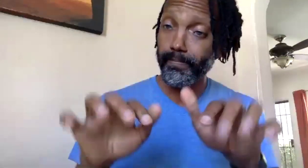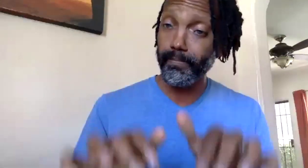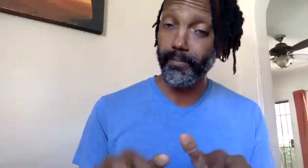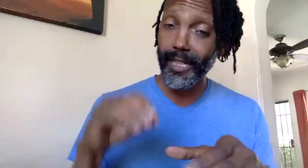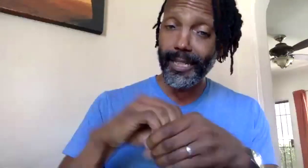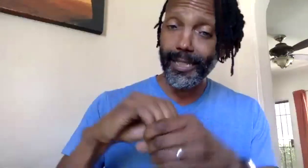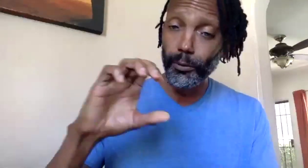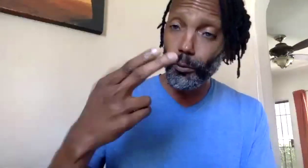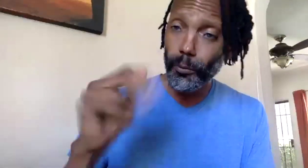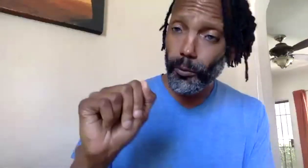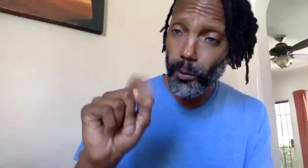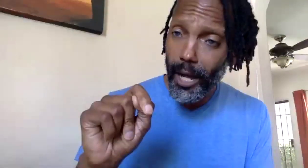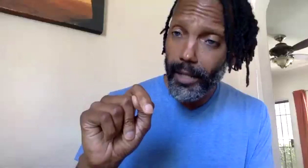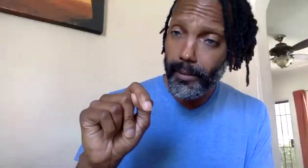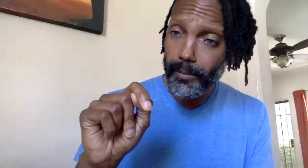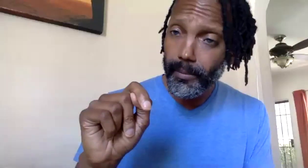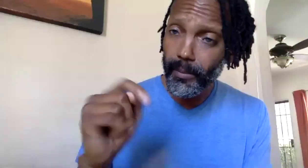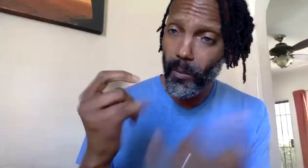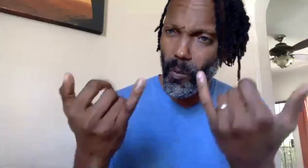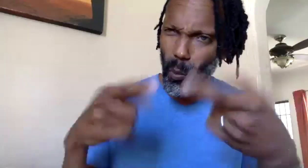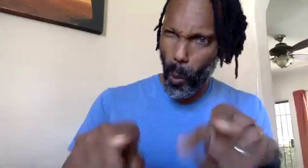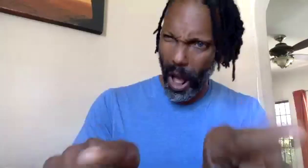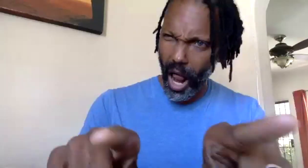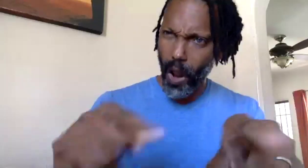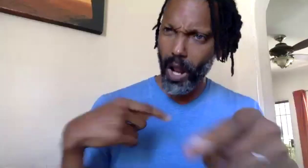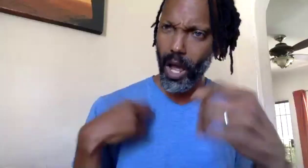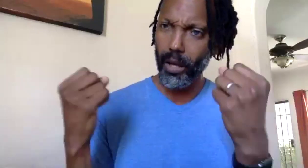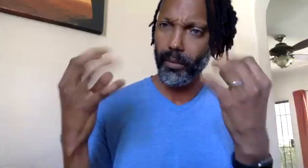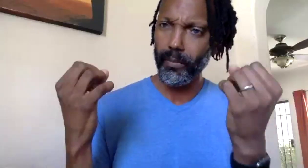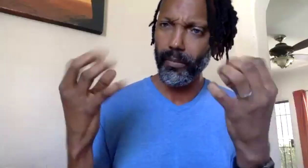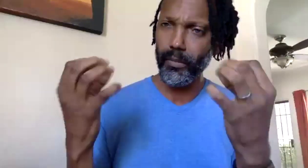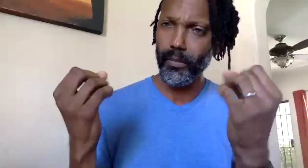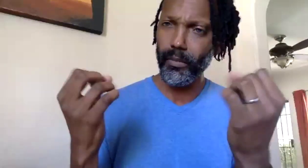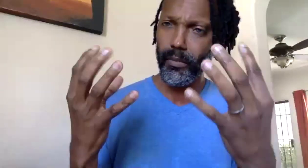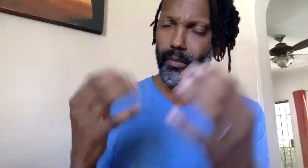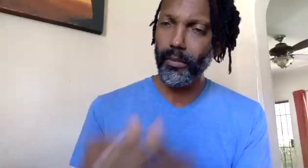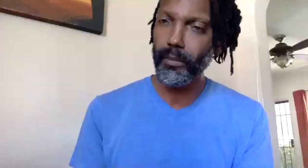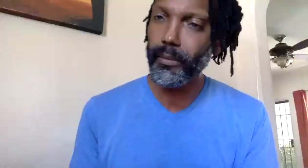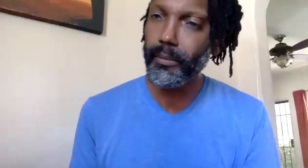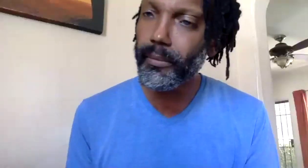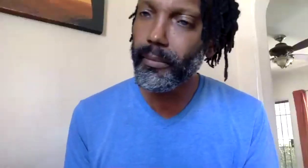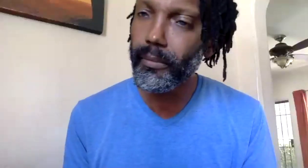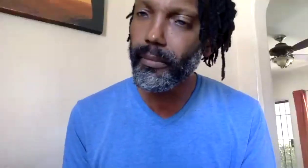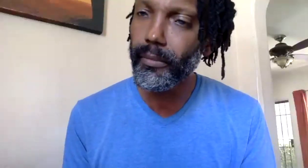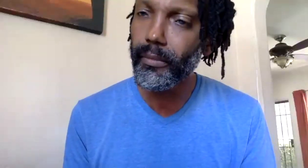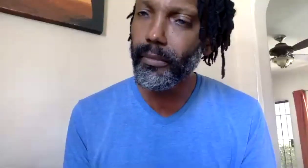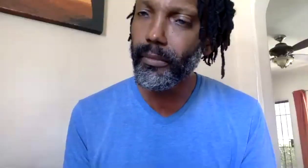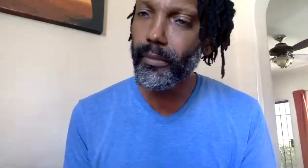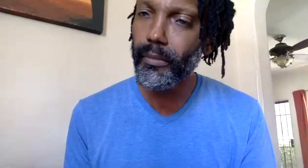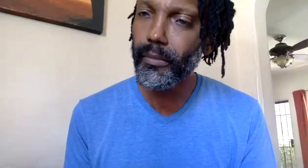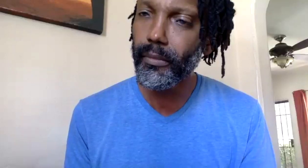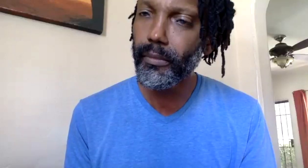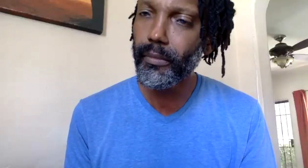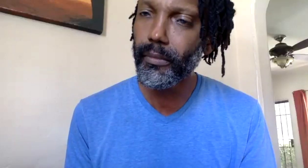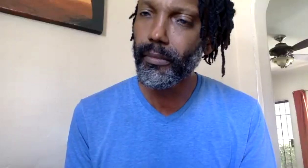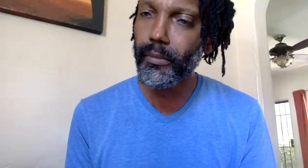Do you have someone to type the notes in the chat so that they can see what I'm signing? Do we have a volunteer